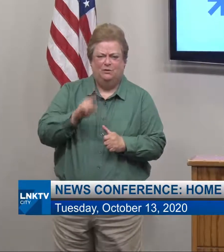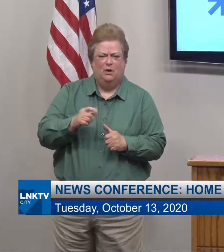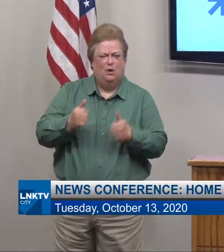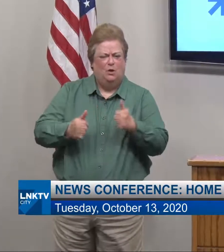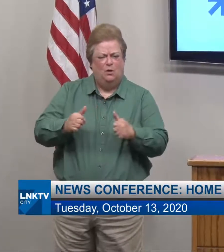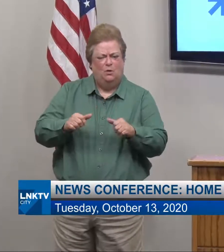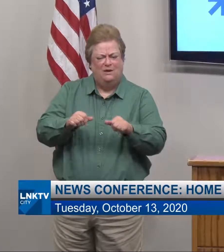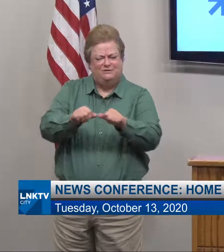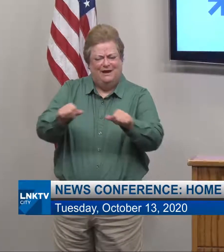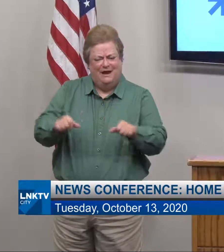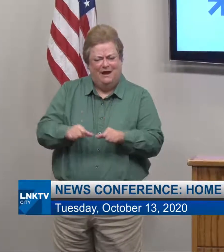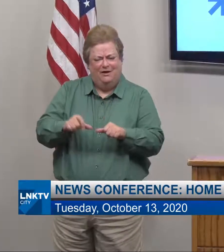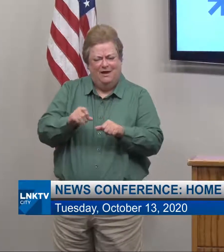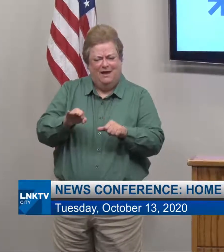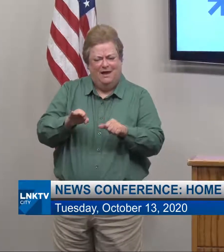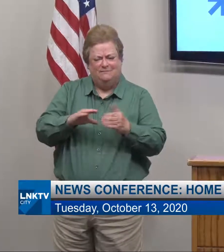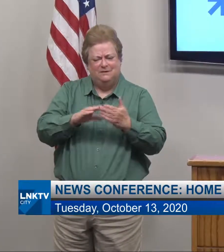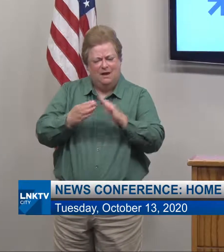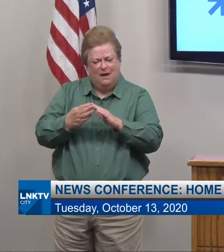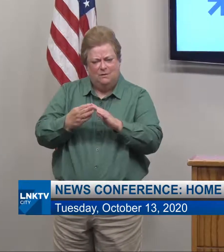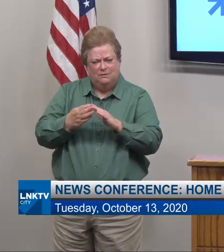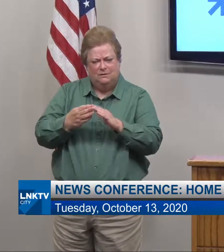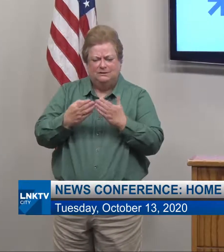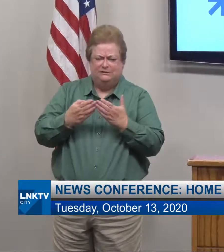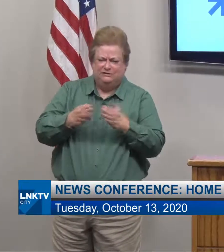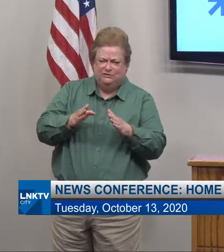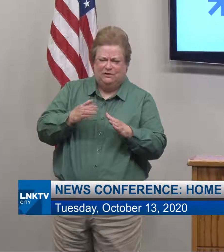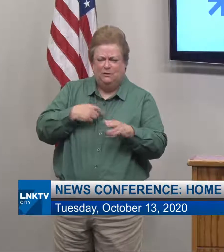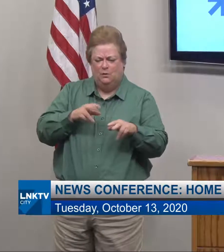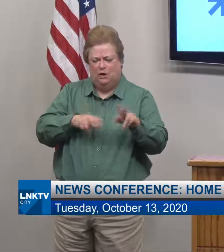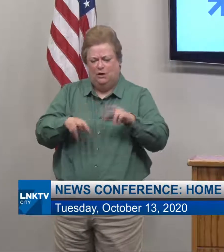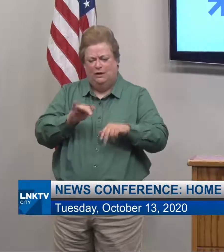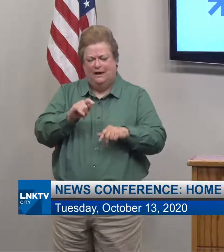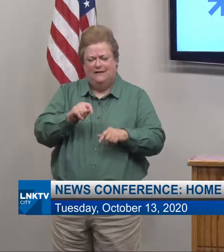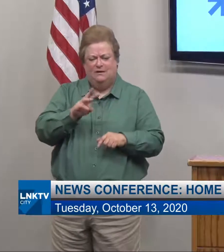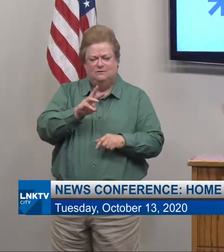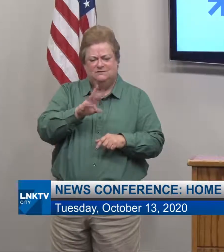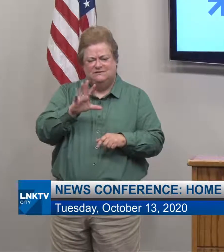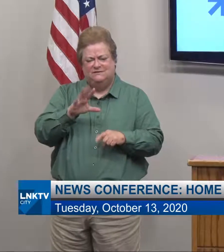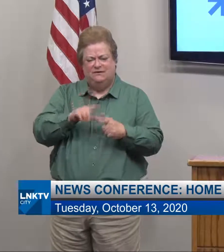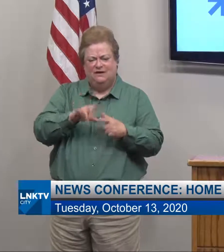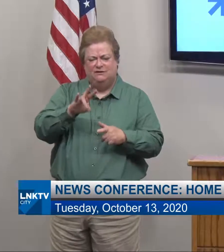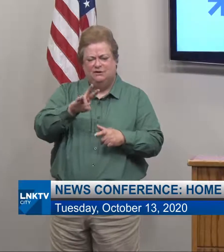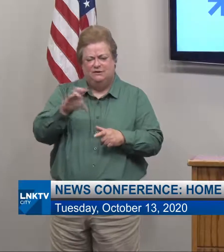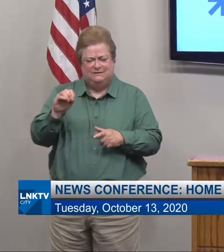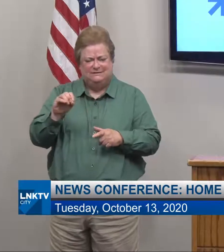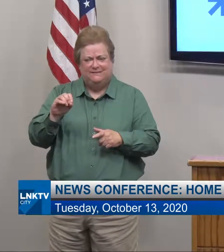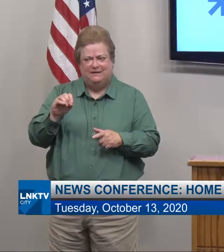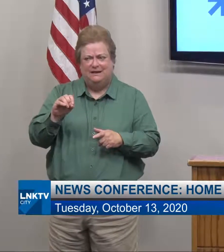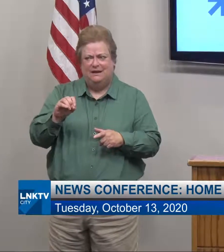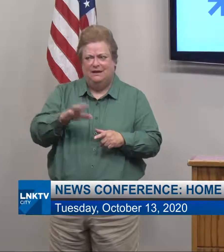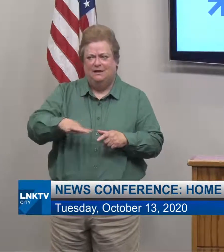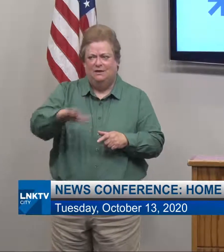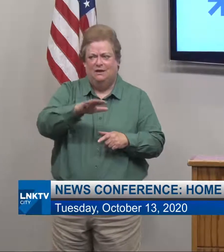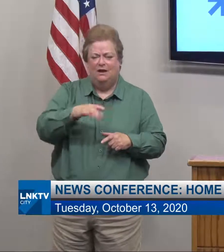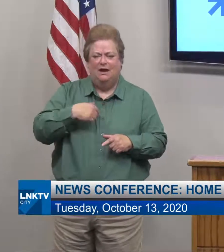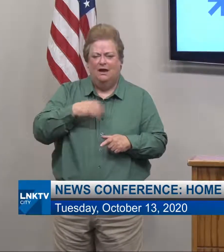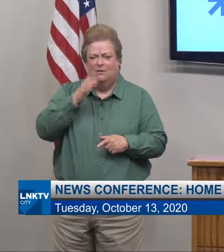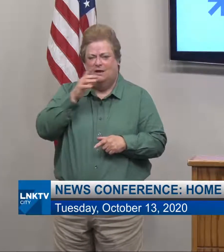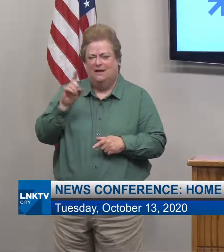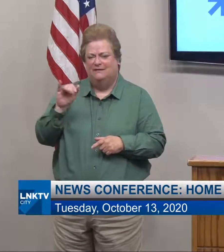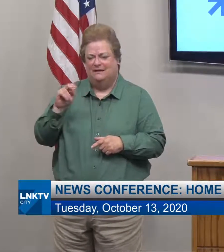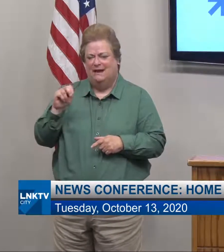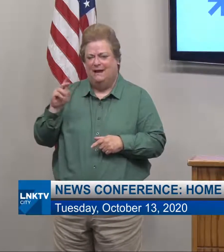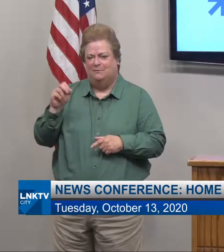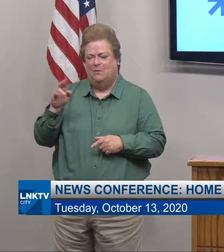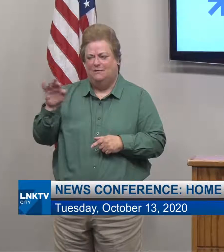of town generally are the 65 to 70 units? I'll let Dan Marvin come up and specify that because his